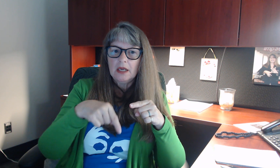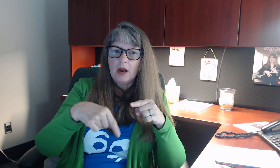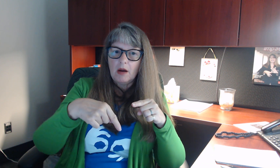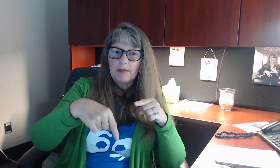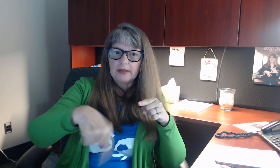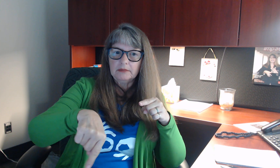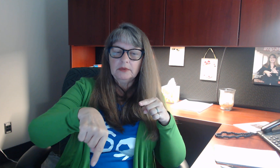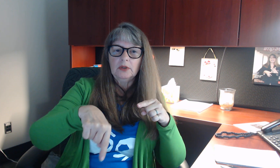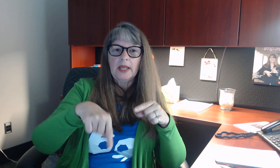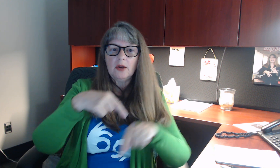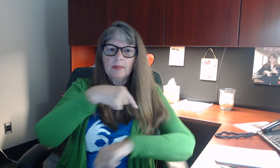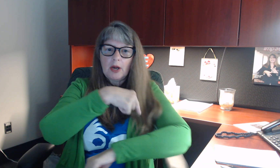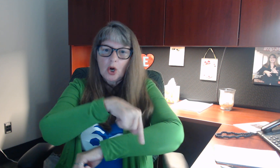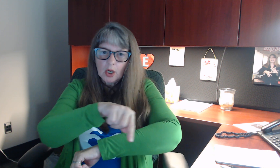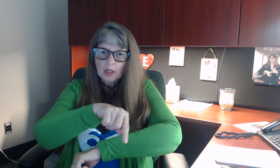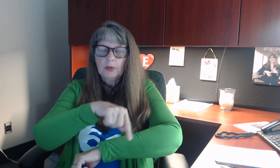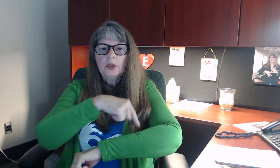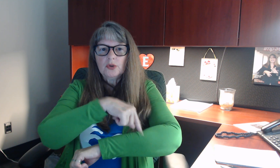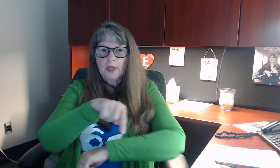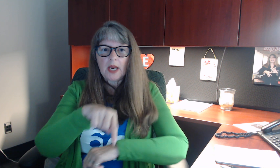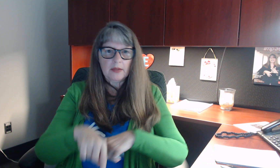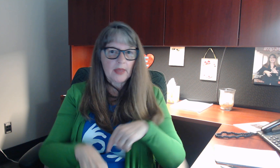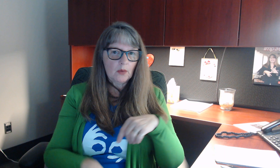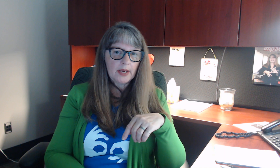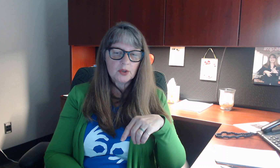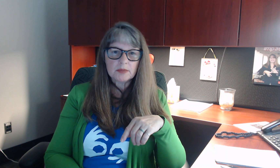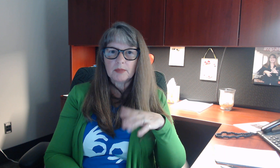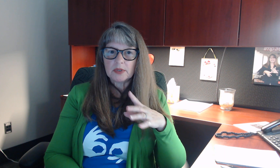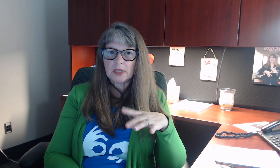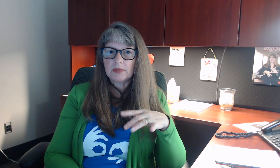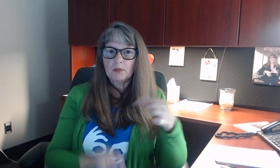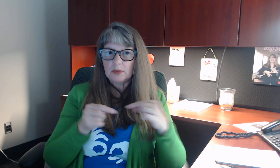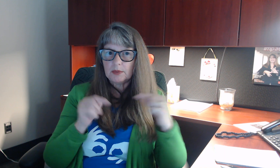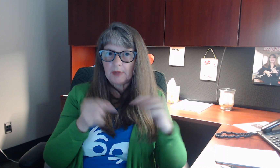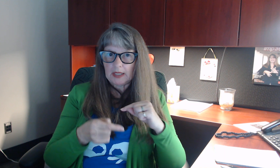on my leg or my arm. You could do a cut that way. Just remember the same thing we did with pain.